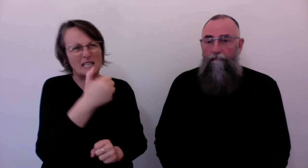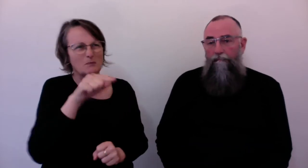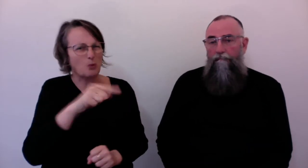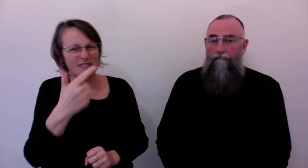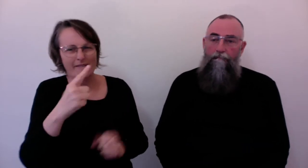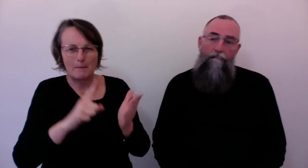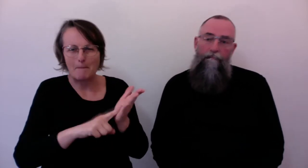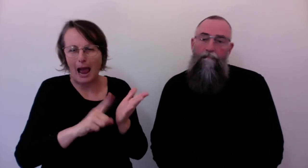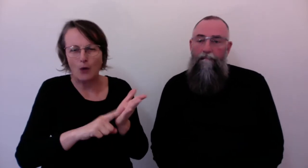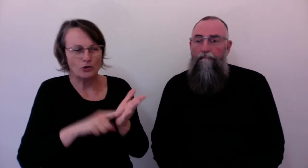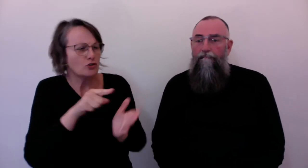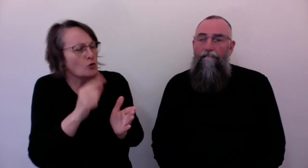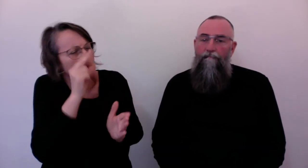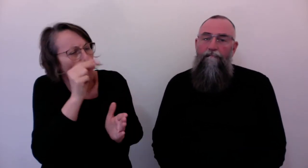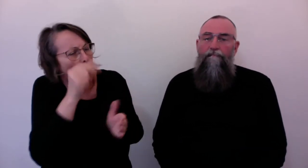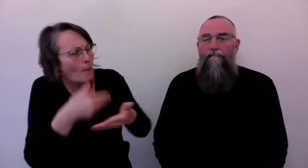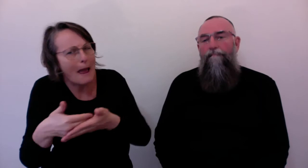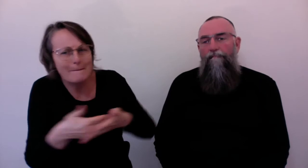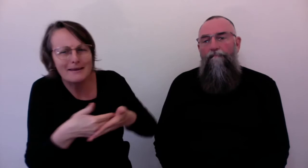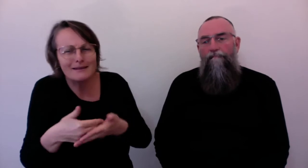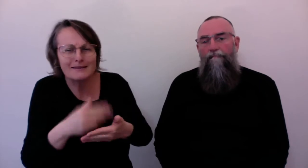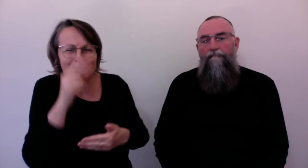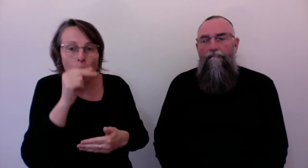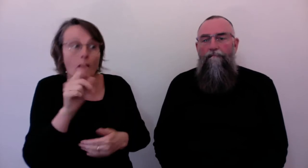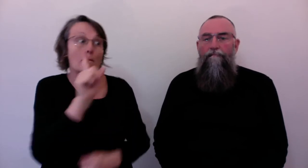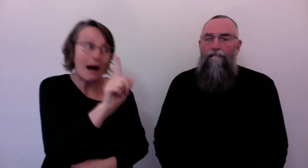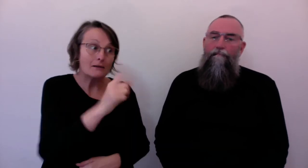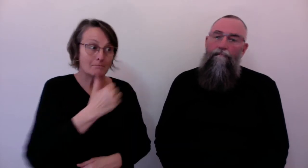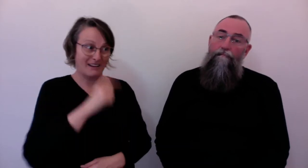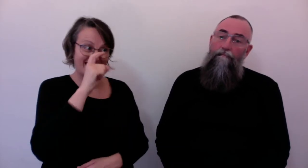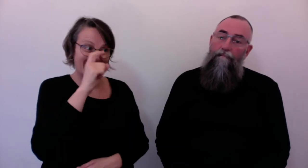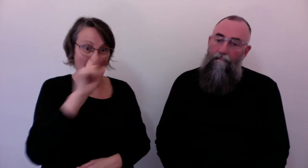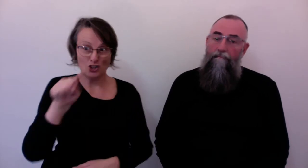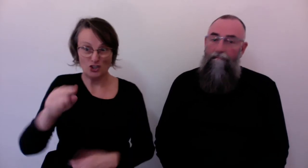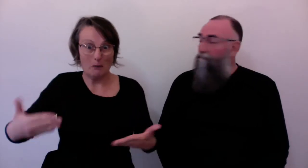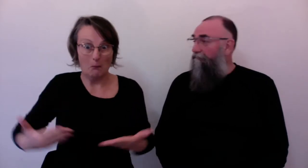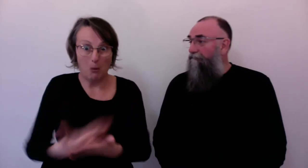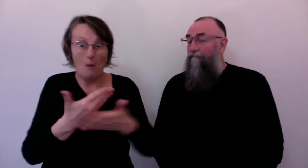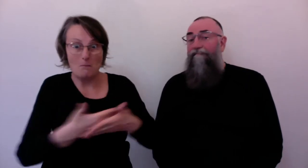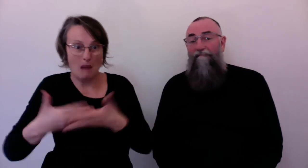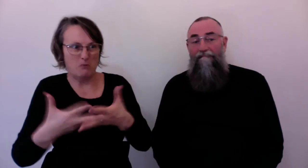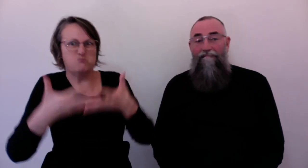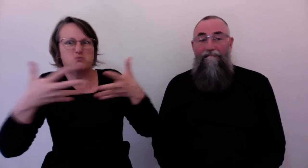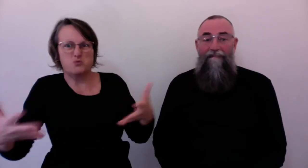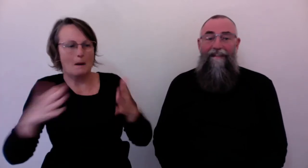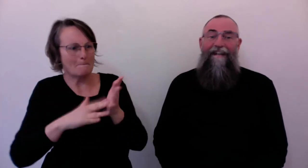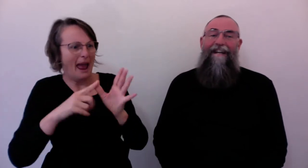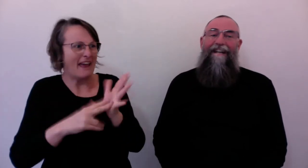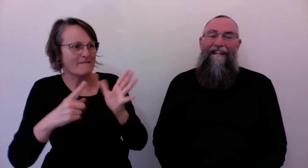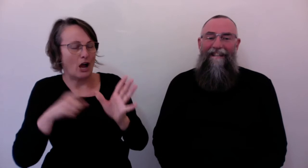bigger. than- so And that's- she Wow. was, she's quite small. Yeah. On the other side, my sister had an absolute whopper. Okay. Maeva, she's 5